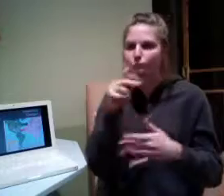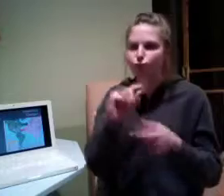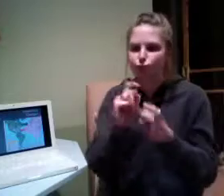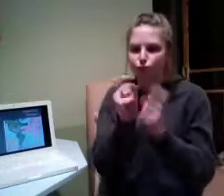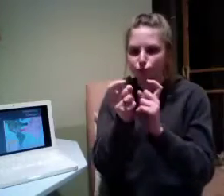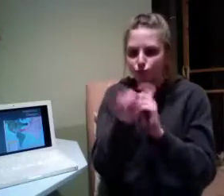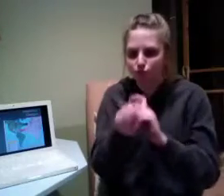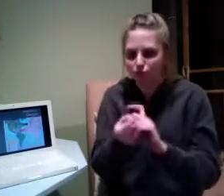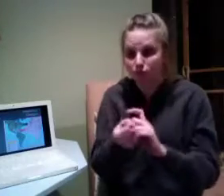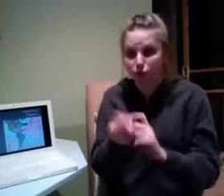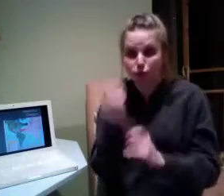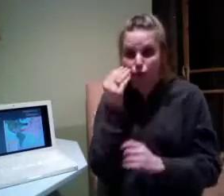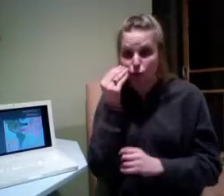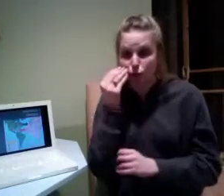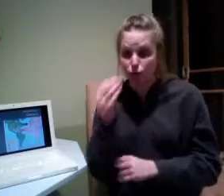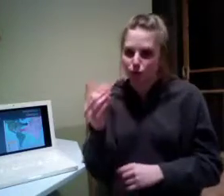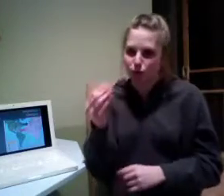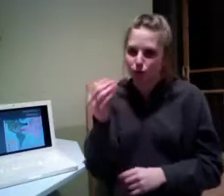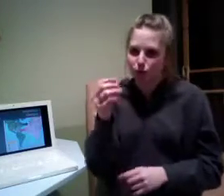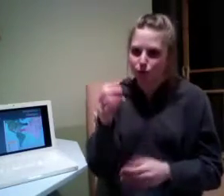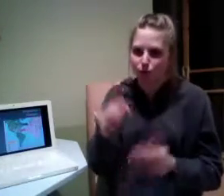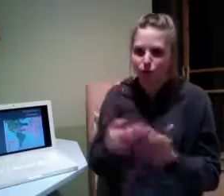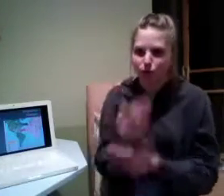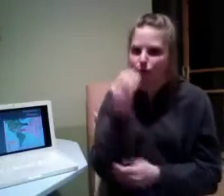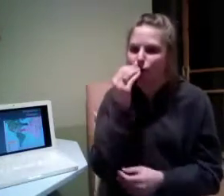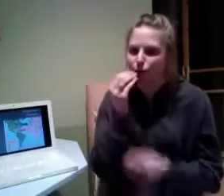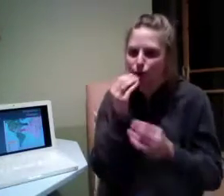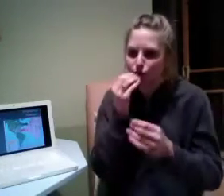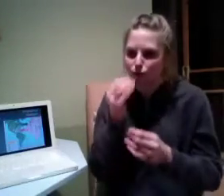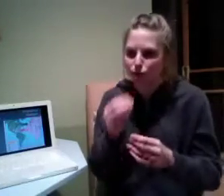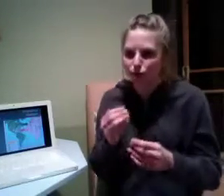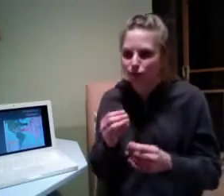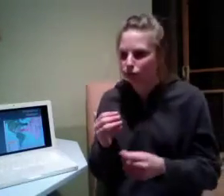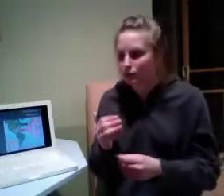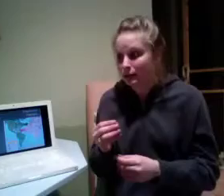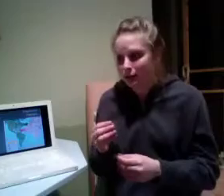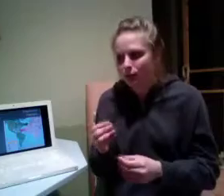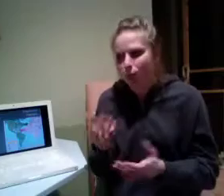new food crops leads to a population boom, a rapid population boom.